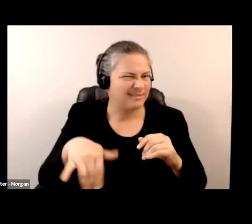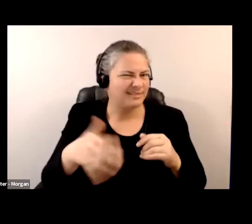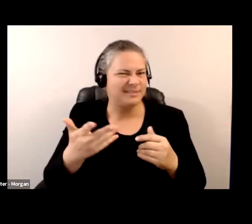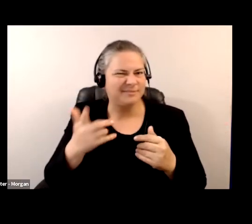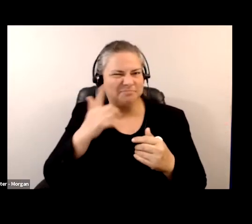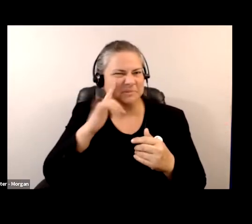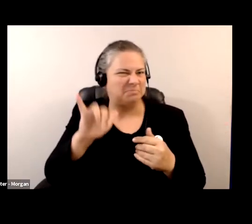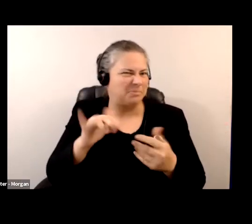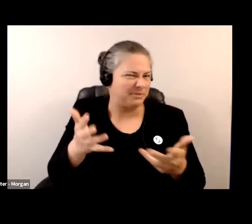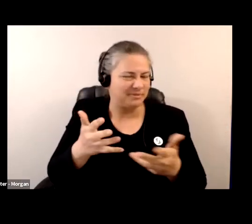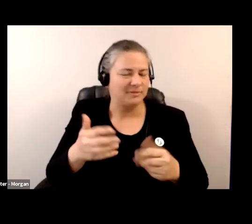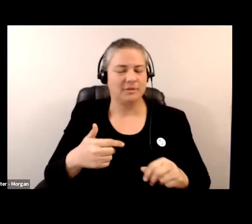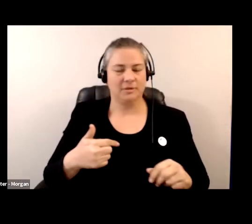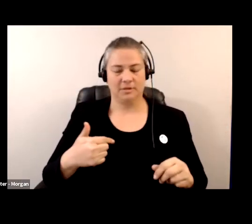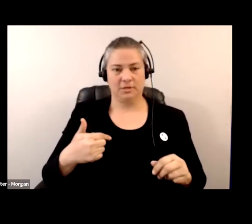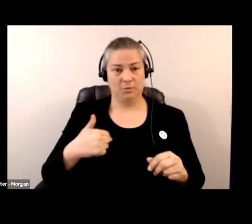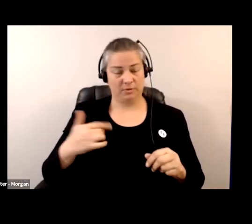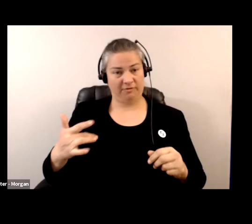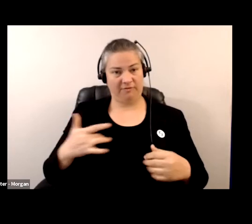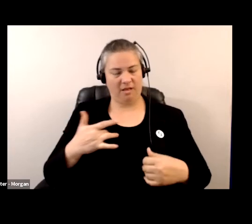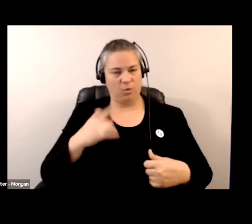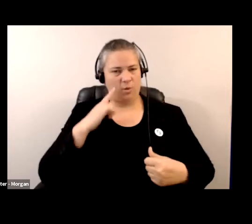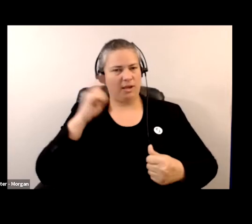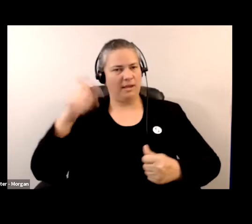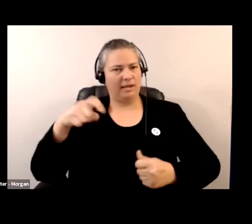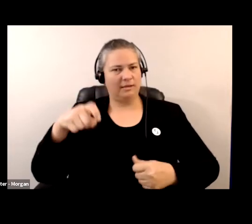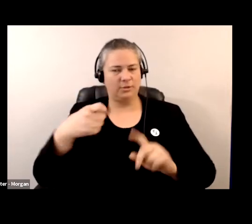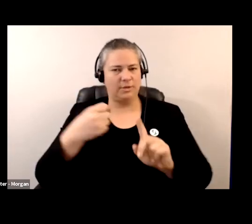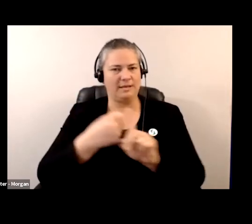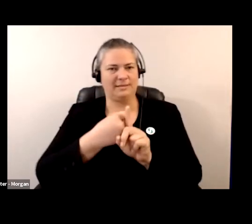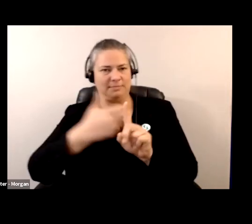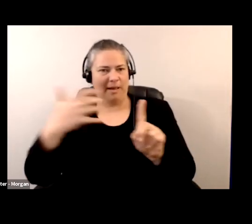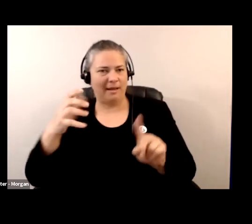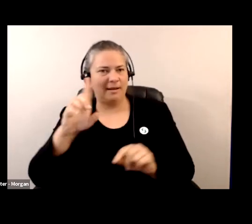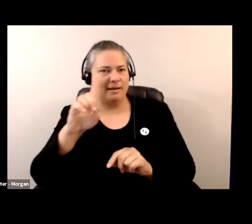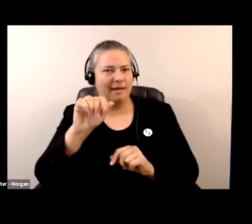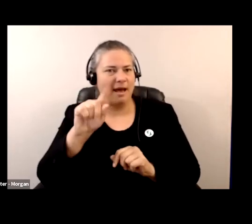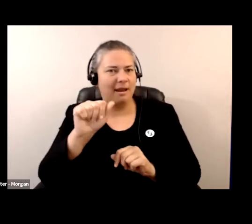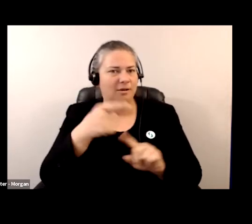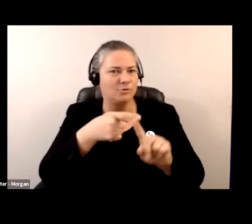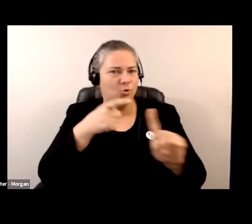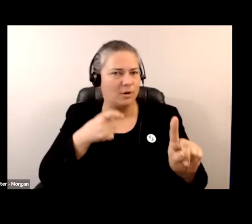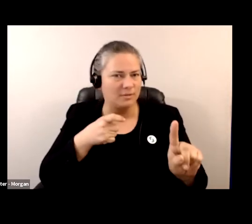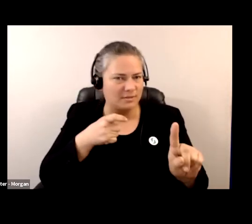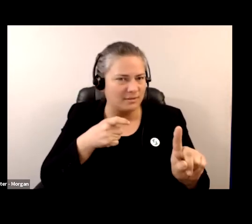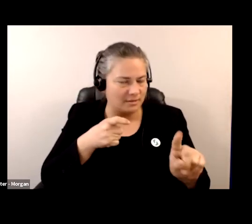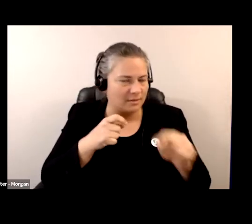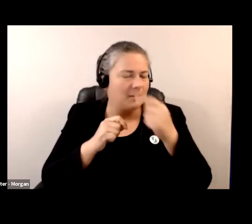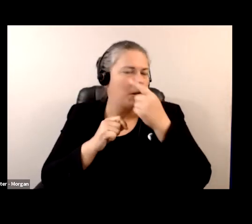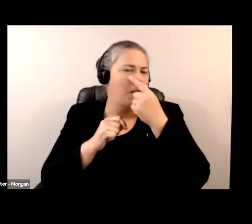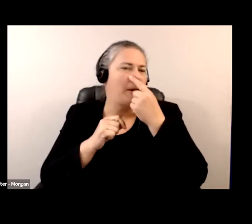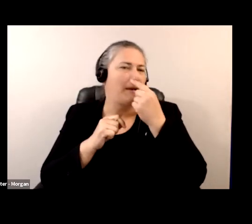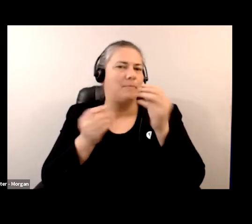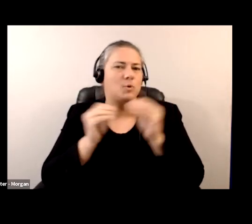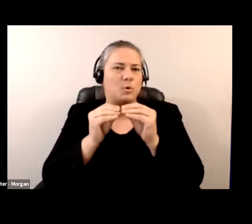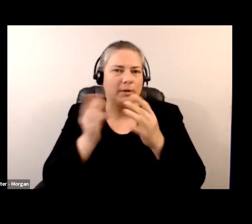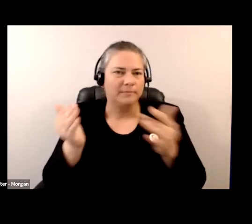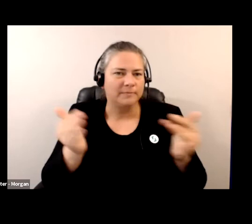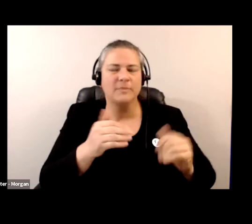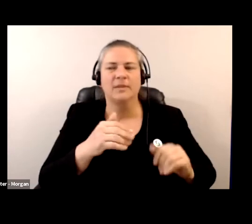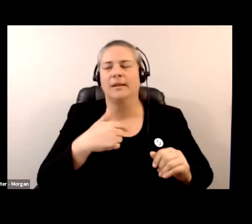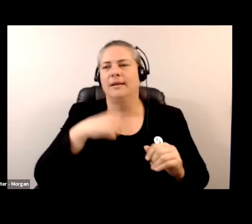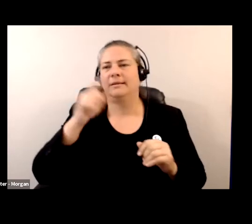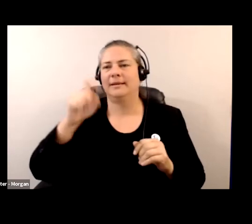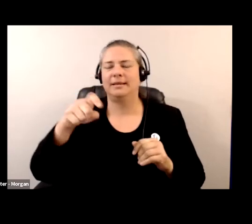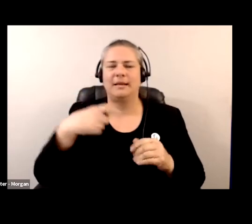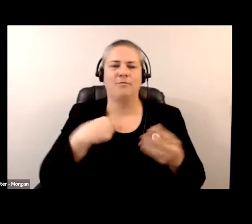We think it's going to be necessary to expand the data sources that are going to be used. And things like expanding